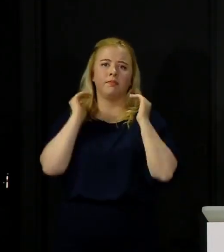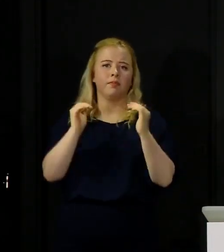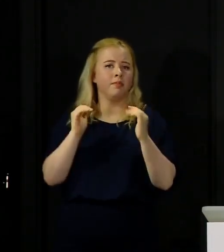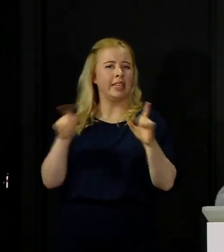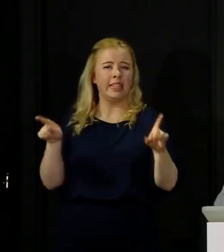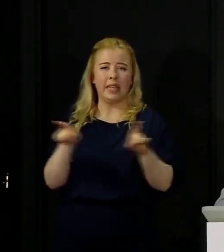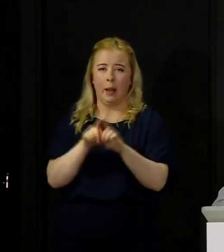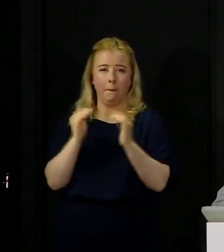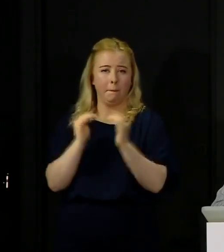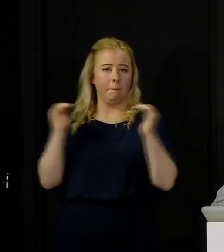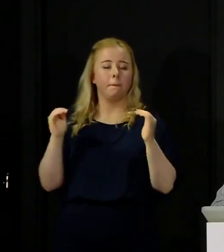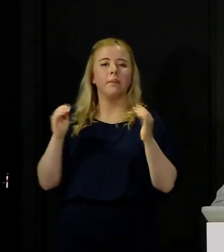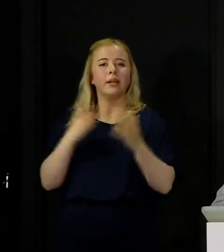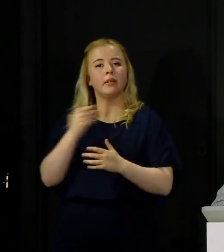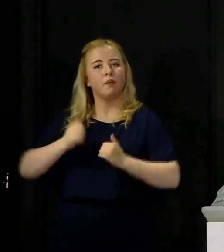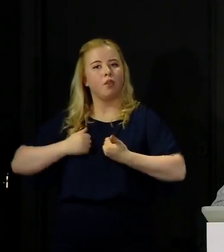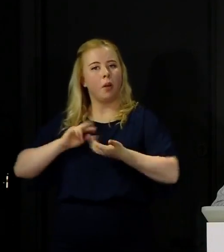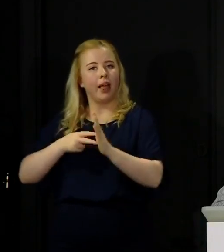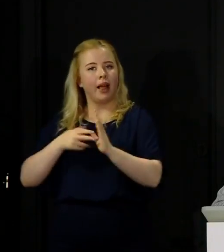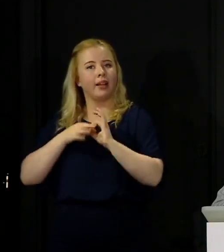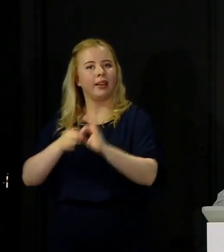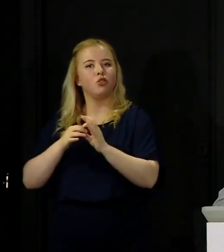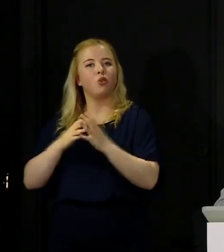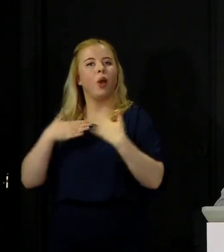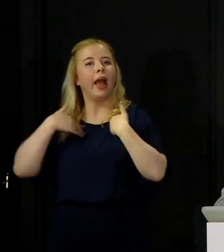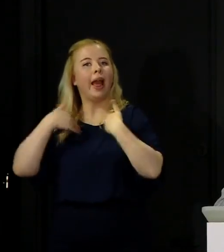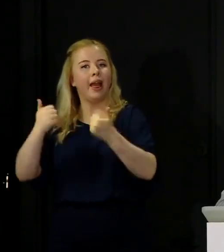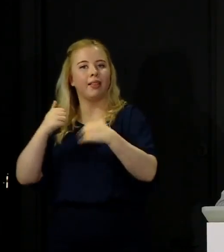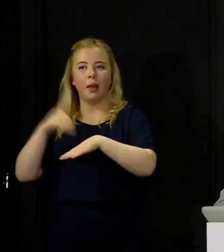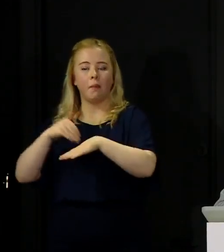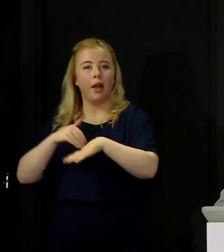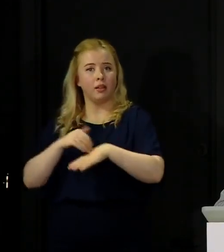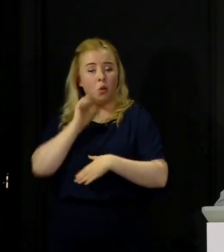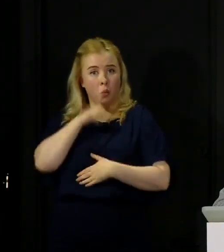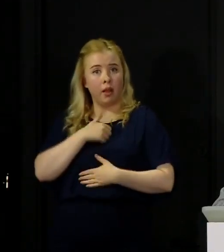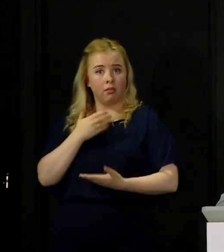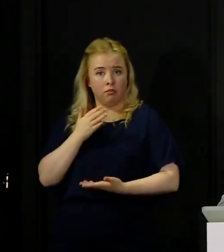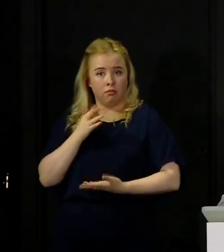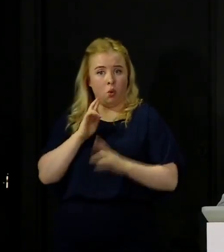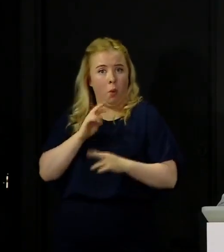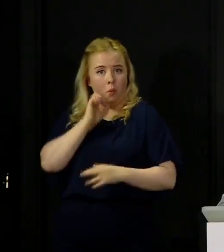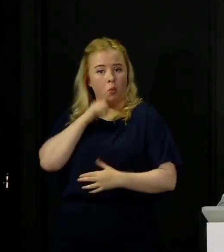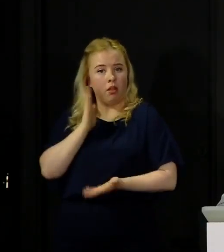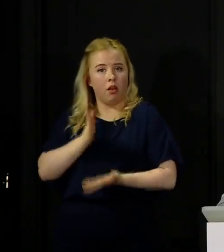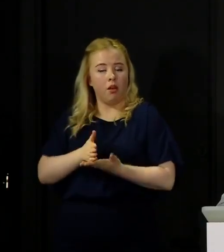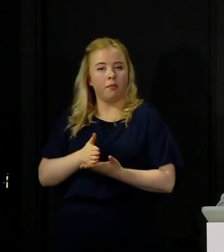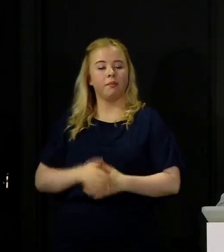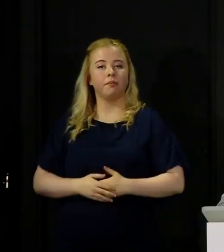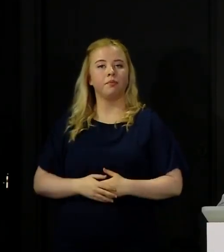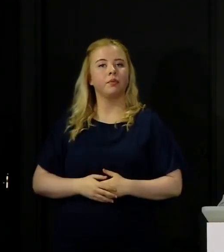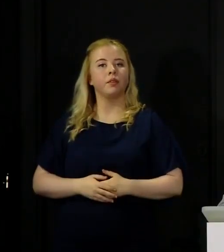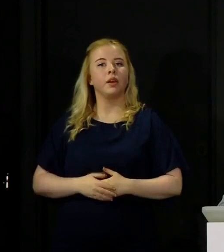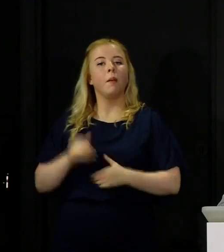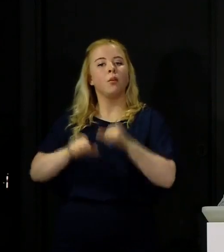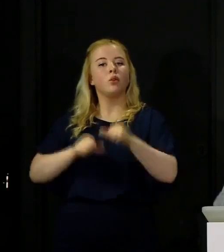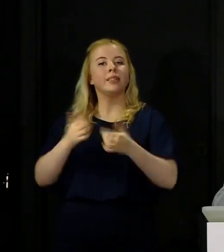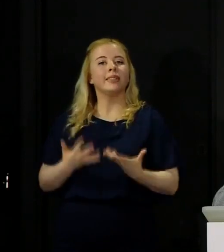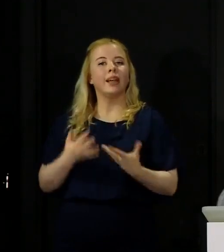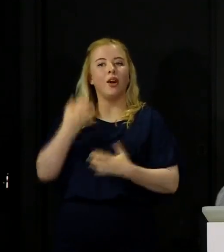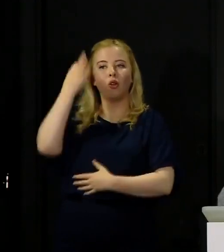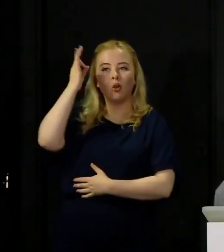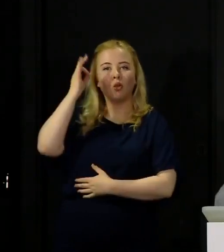to be on the scale of some of our planning around the health impacts, and it will be. The process we're going through right now, local authorities